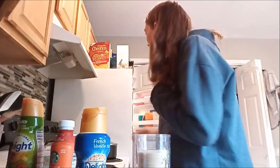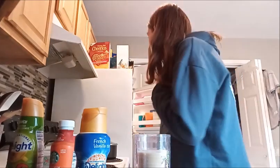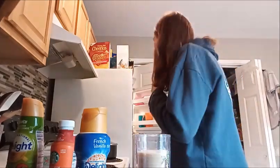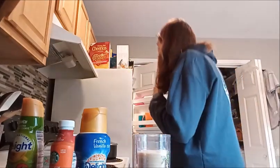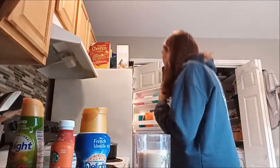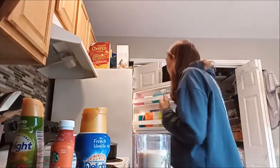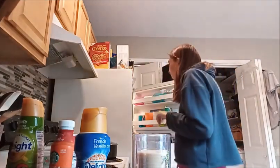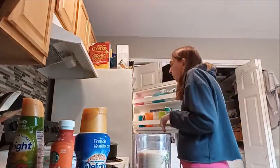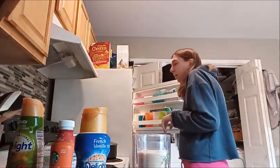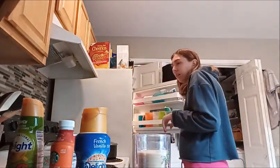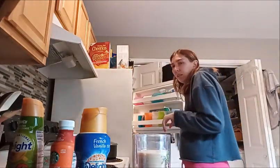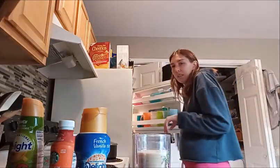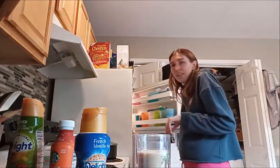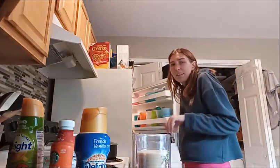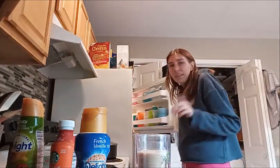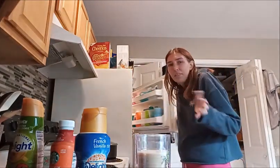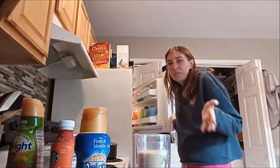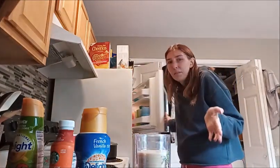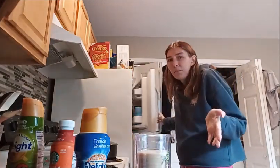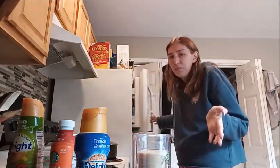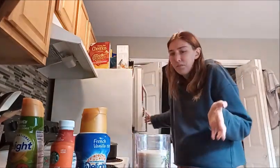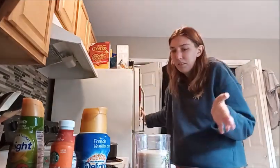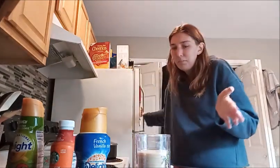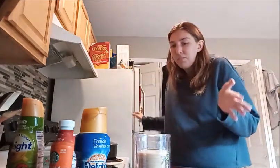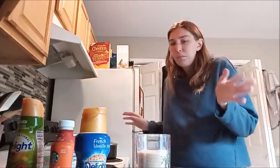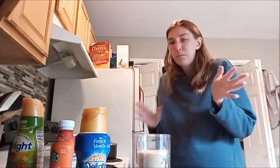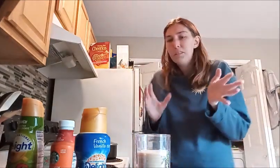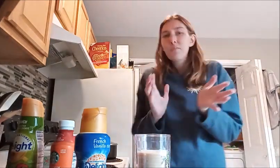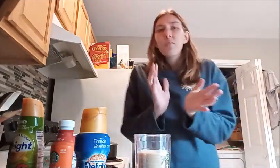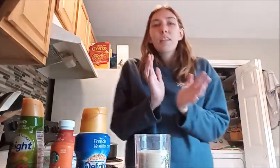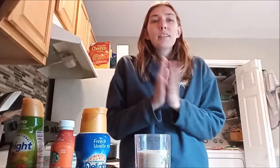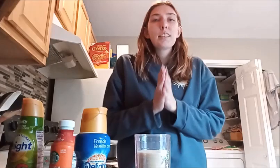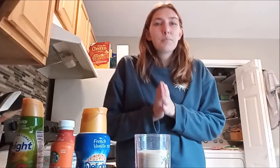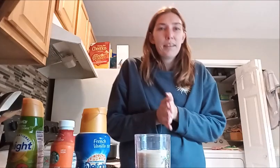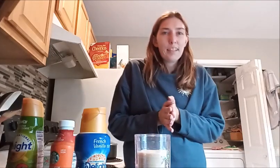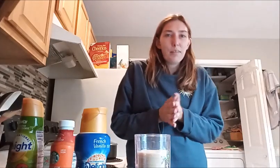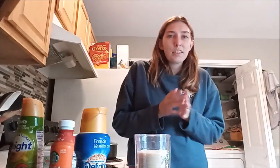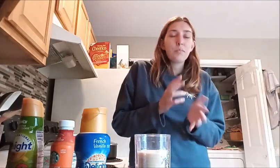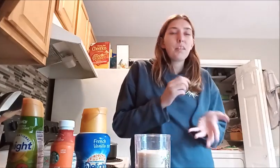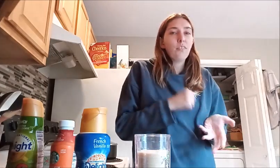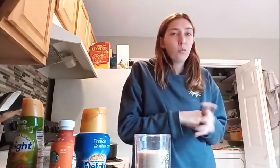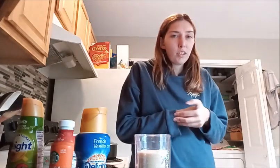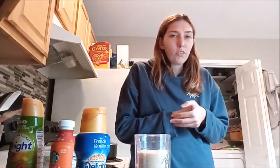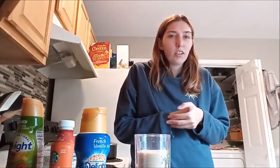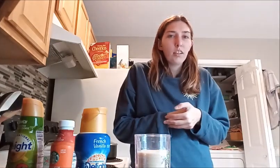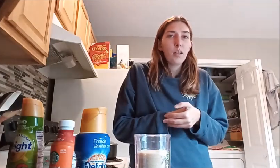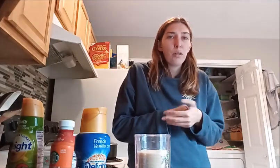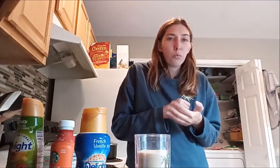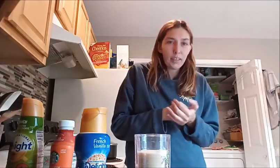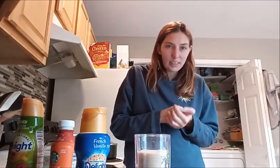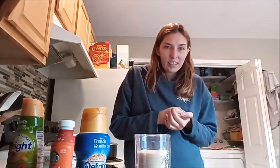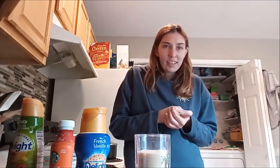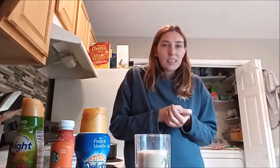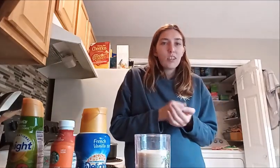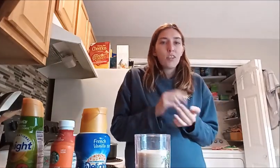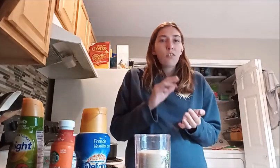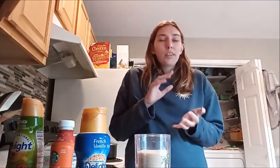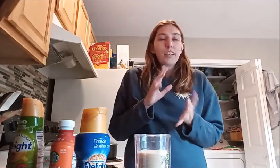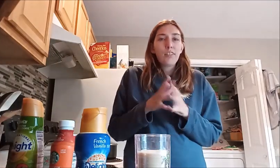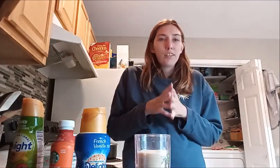I'm actually filming right now because that was the main purpose of me filming, was to explain that I'm actually going to be in Florida for about a week. So I don't know if I'm going to get around to